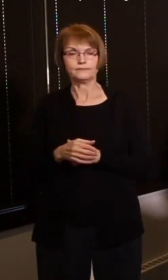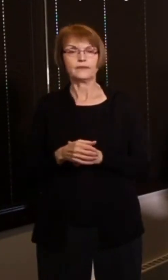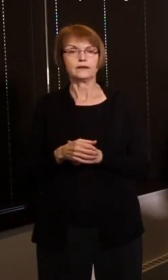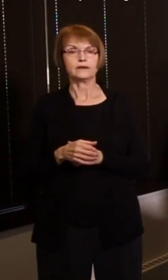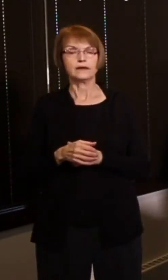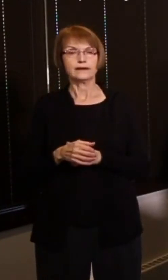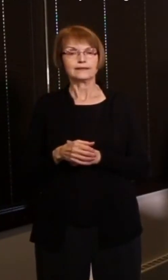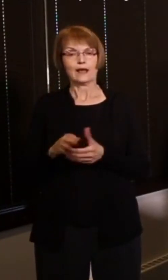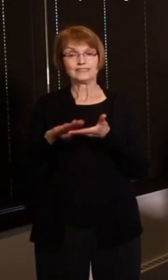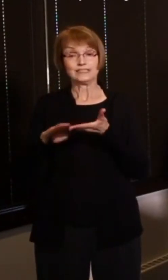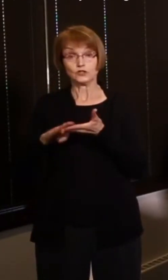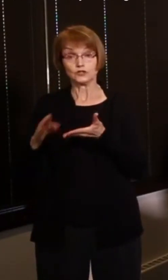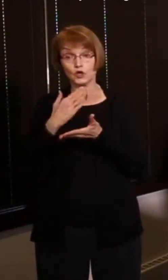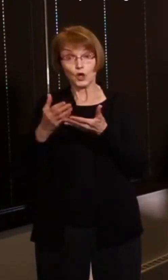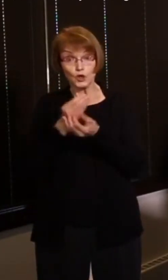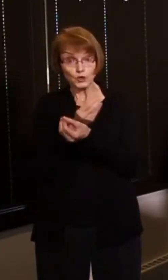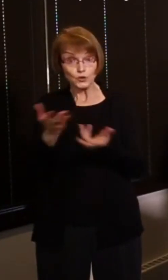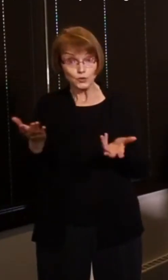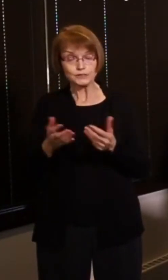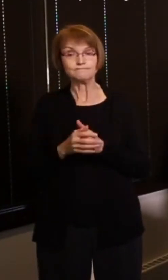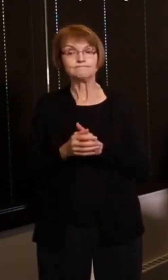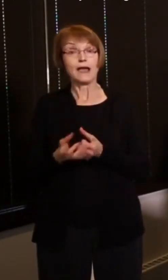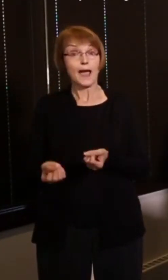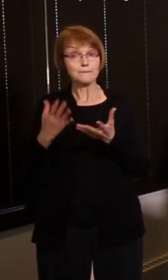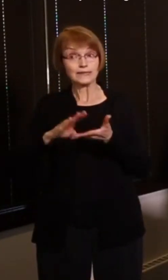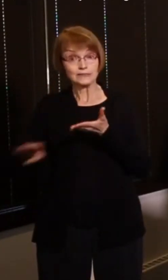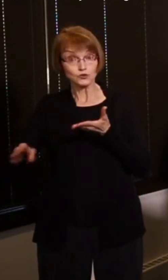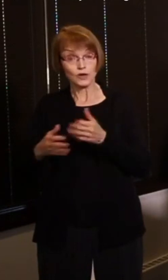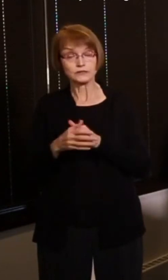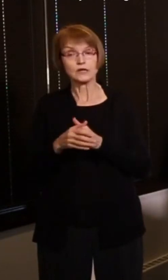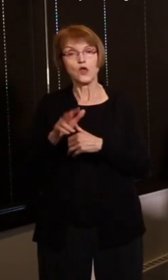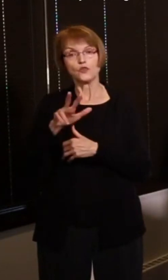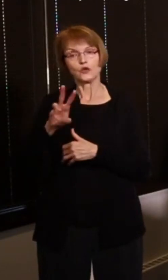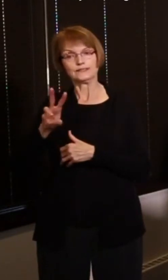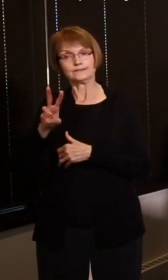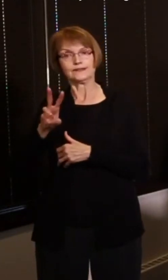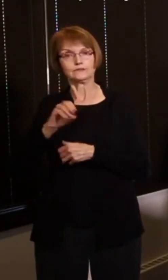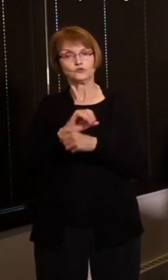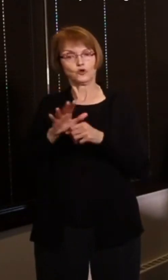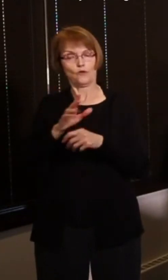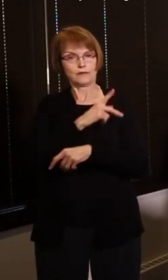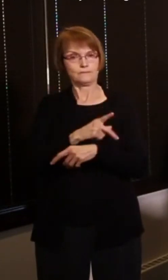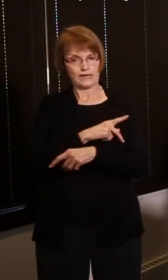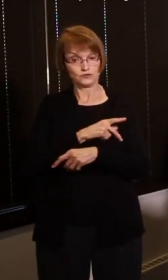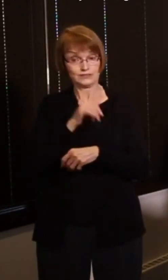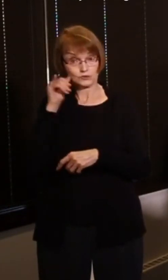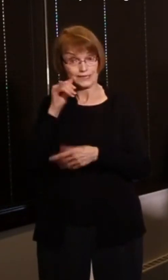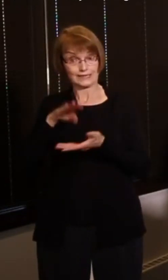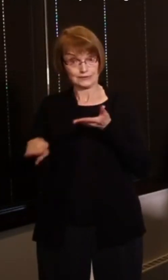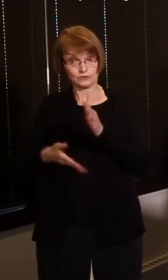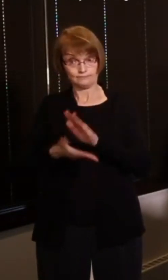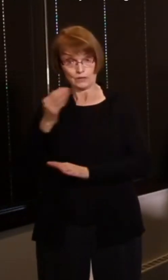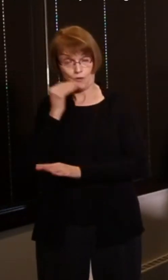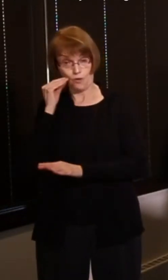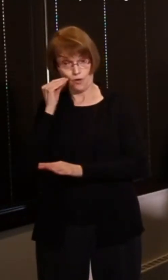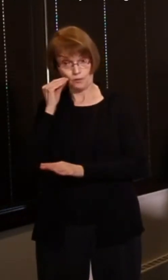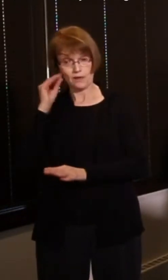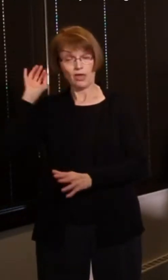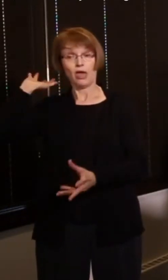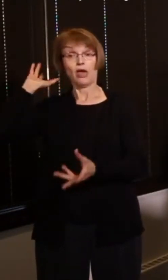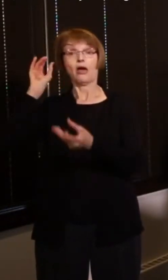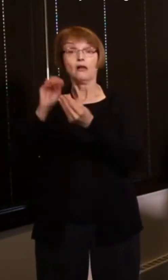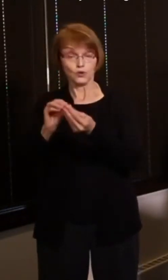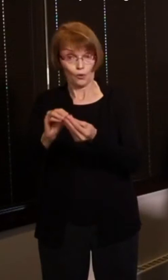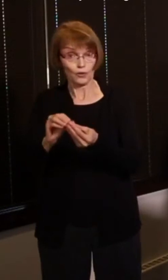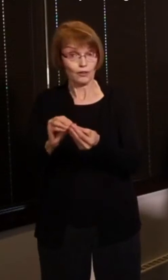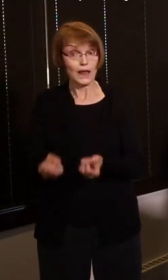Looking at our discharges, our good news slide today, we're reporting 36 COVID patients were discharged yesterday, and that brings our